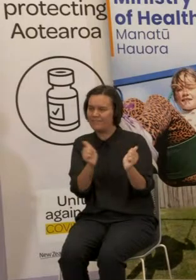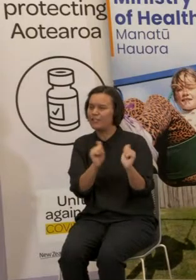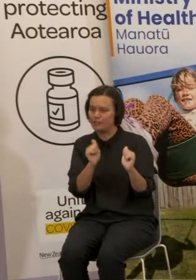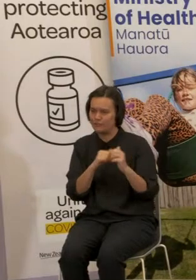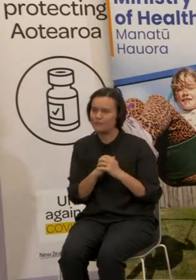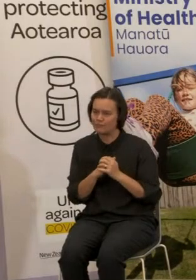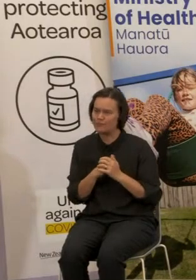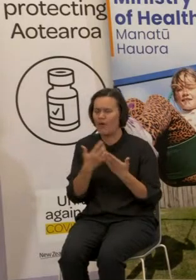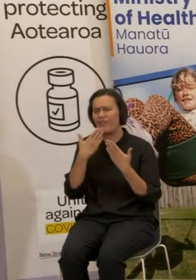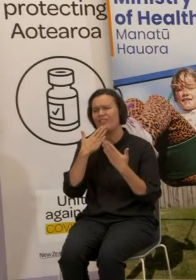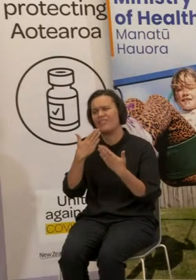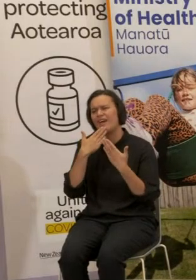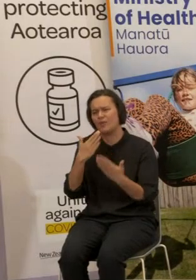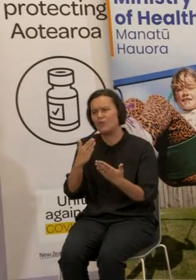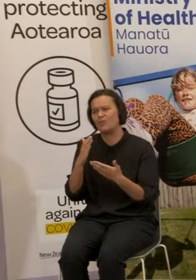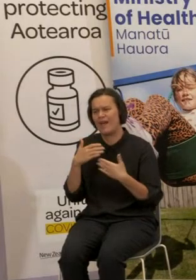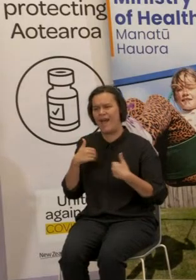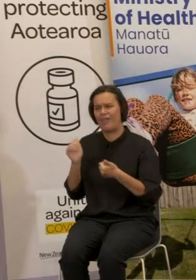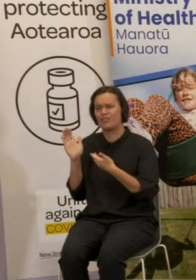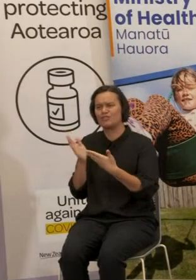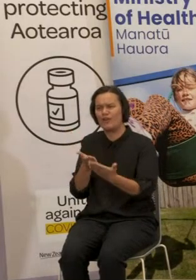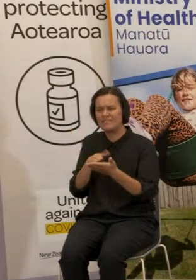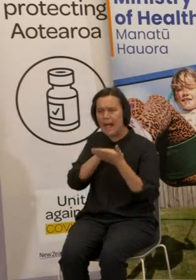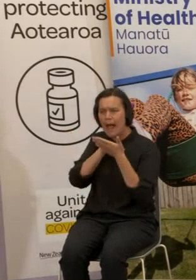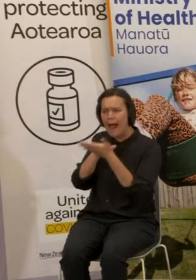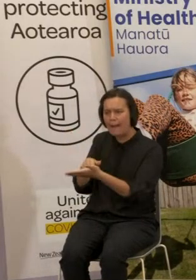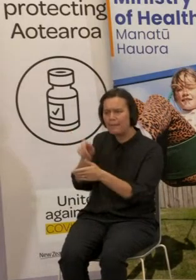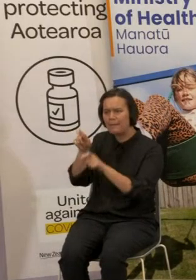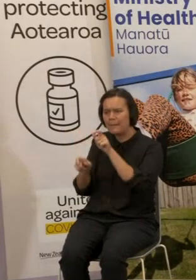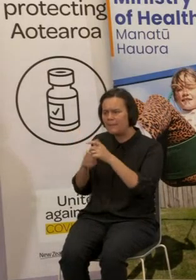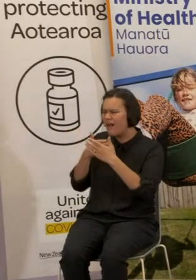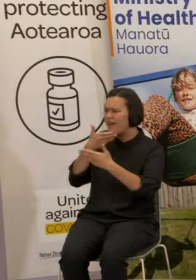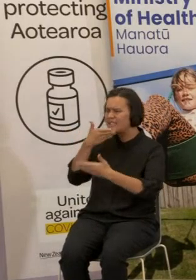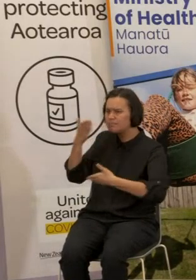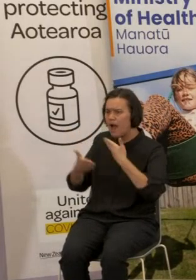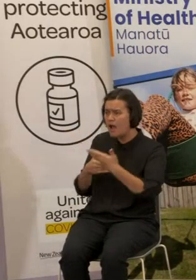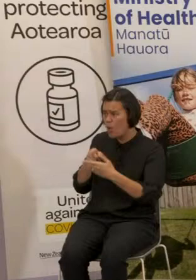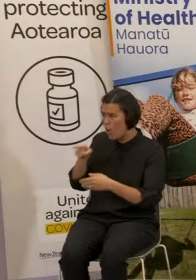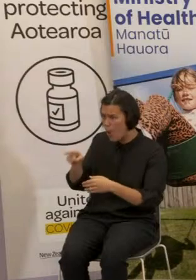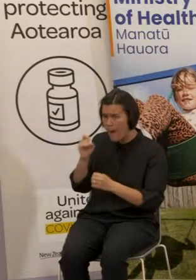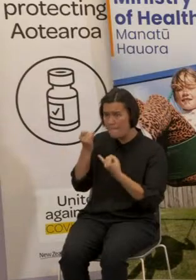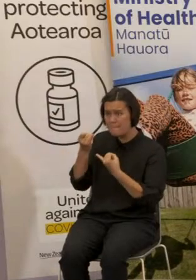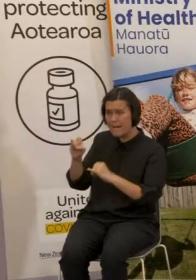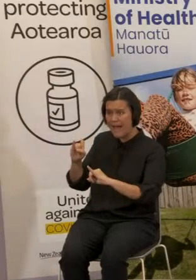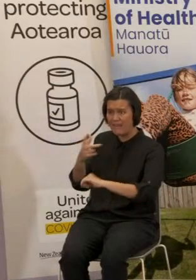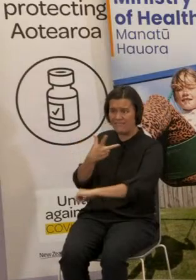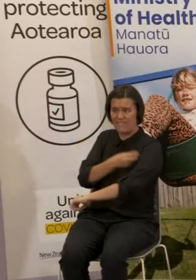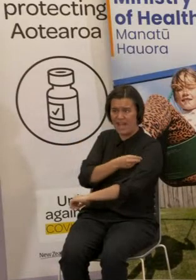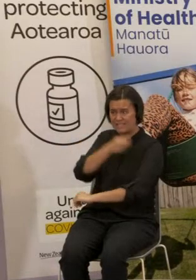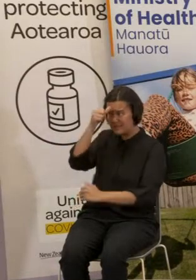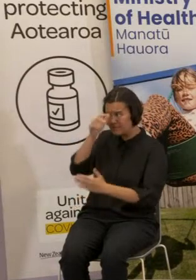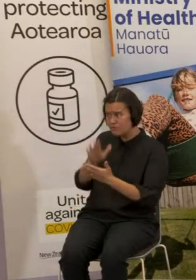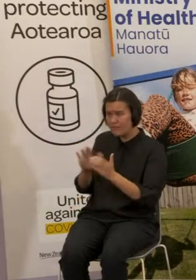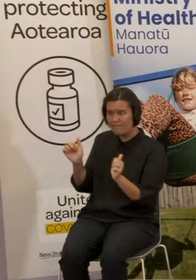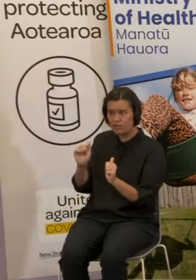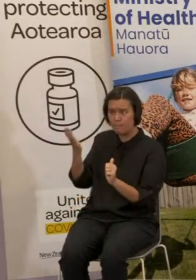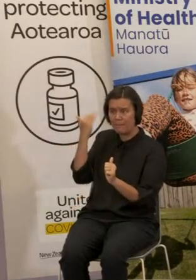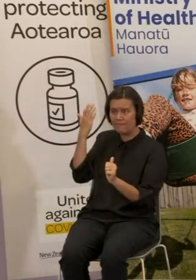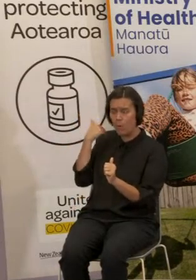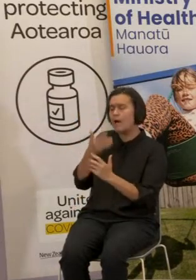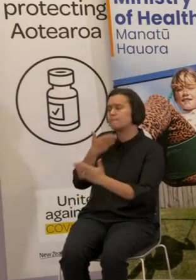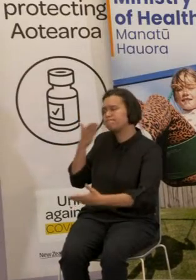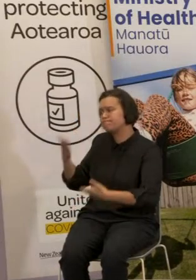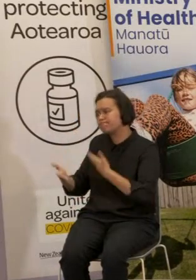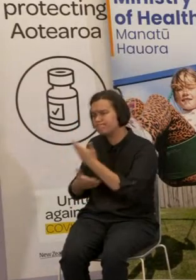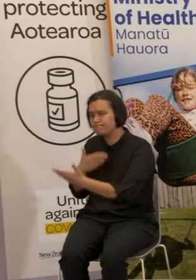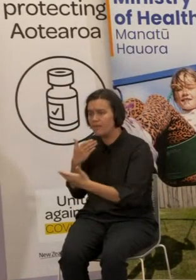real concerns and real fears. People who've had bad experiences in the past, people who are uncomfortable with health services, people who are